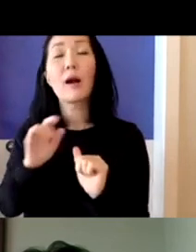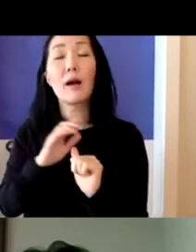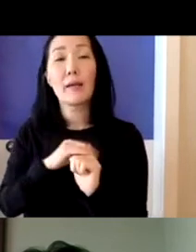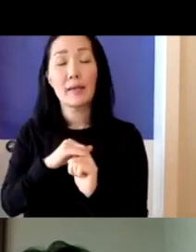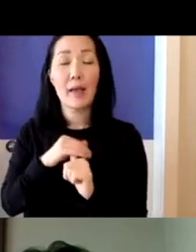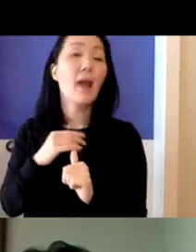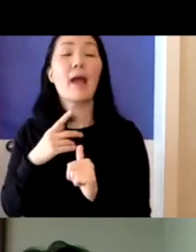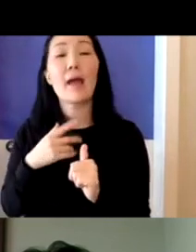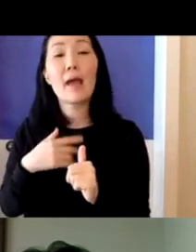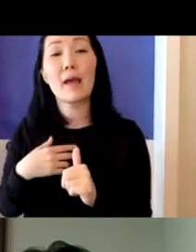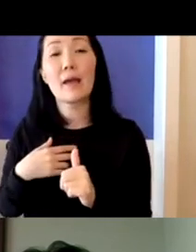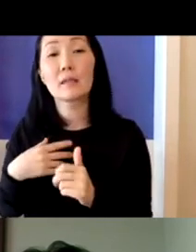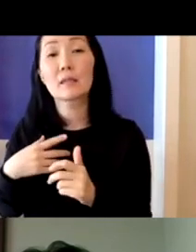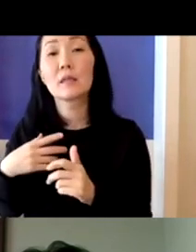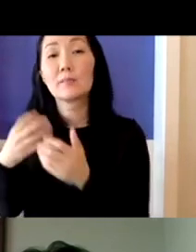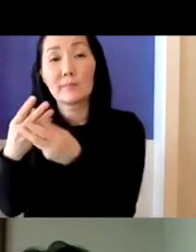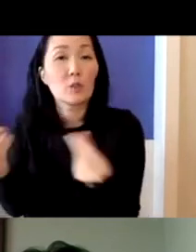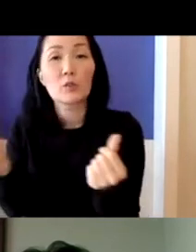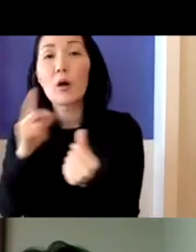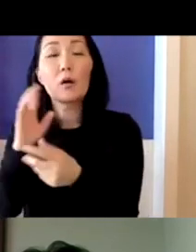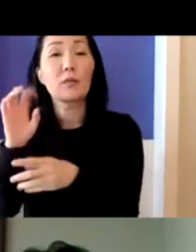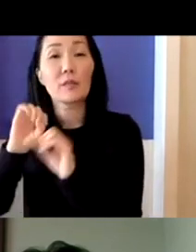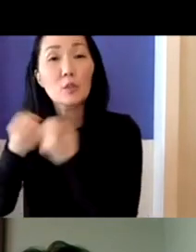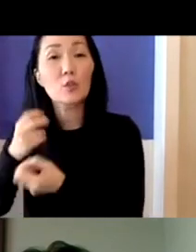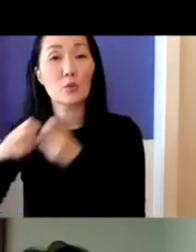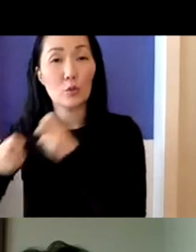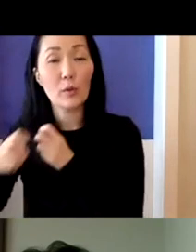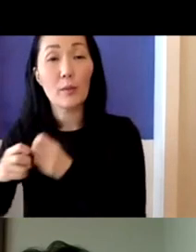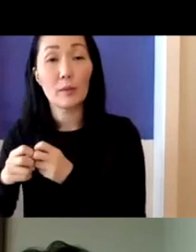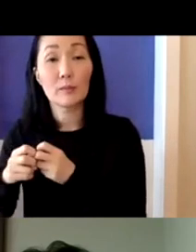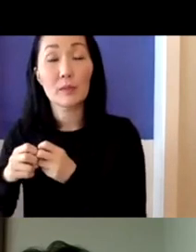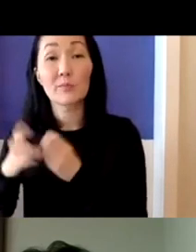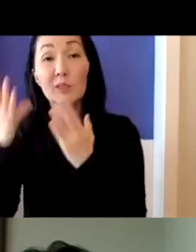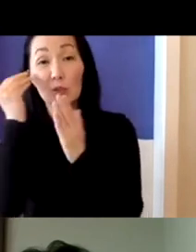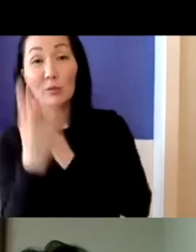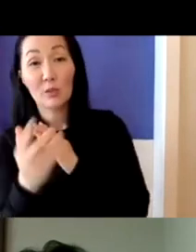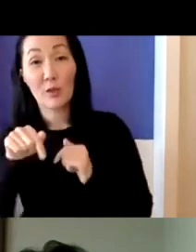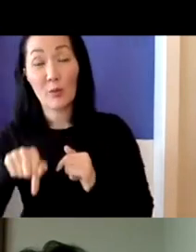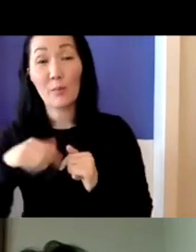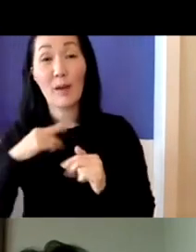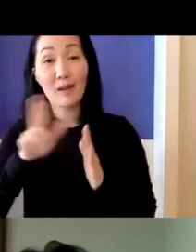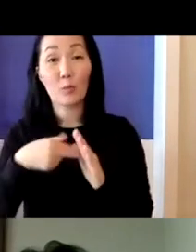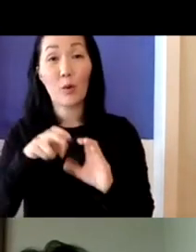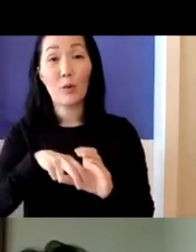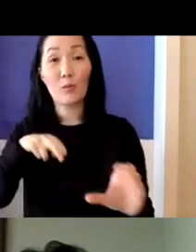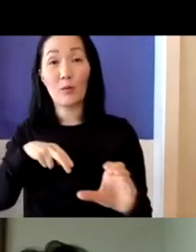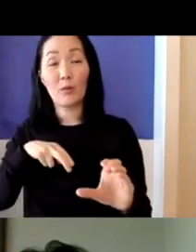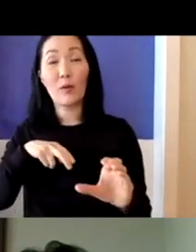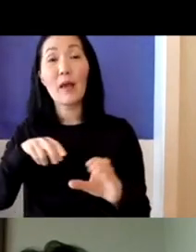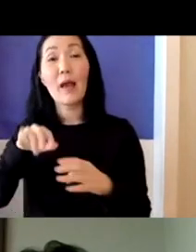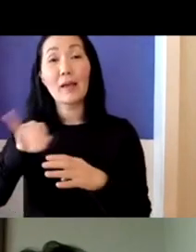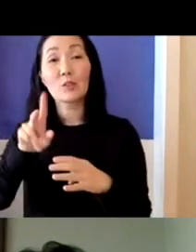time. So as I think some of you know, I'm stepping out of this role at the end of June after slightly over 29